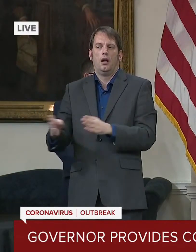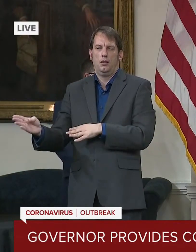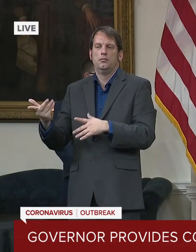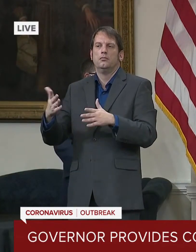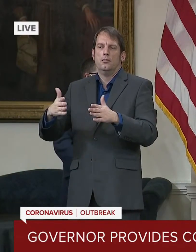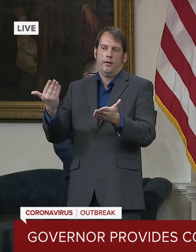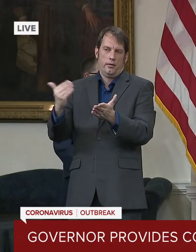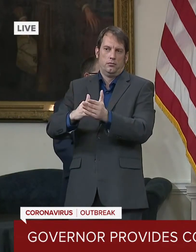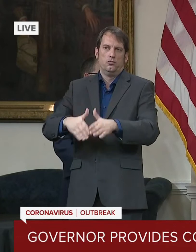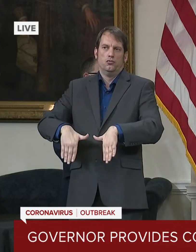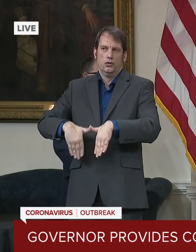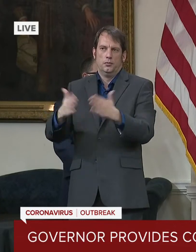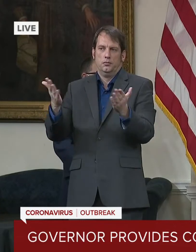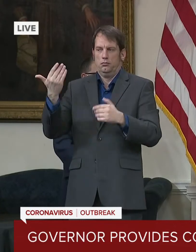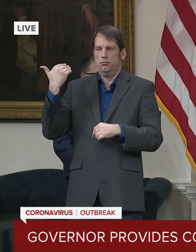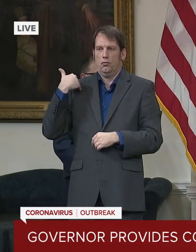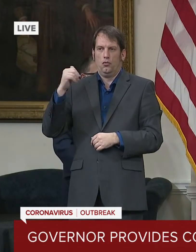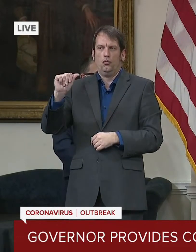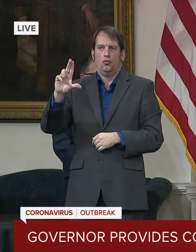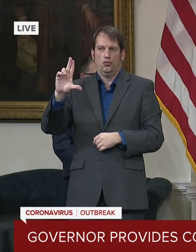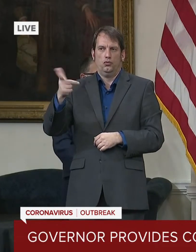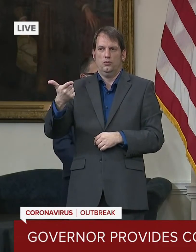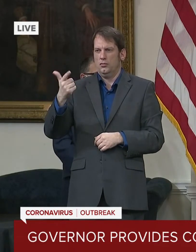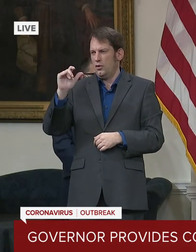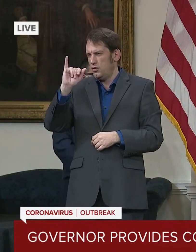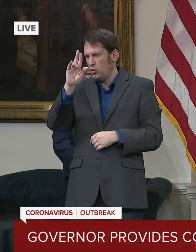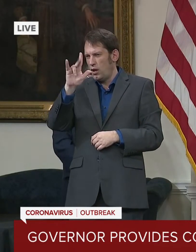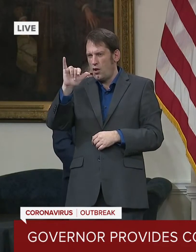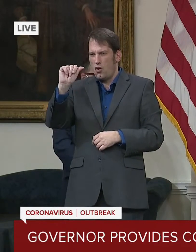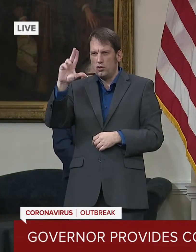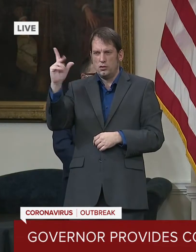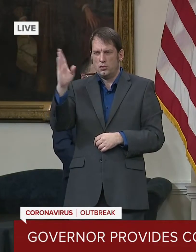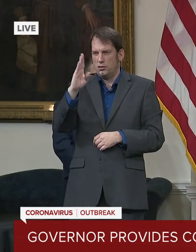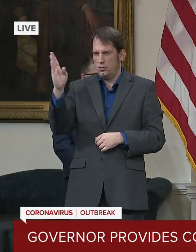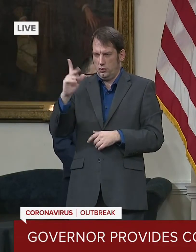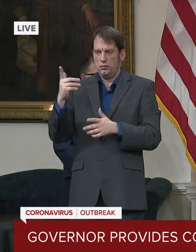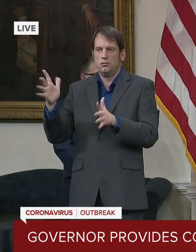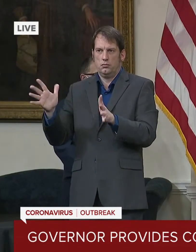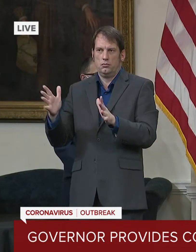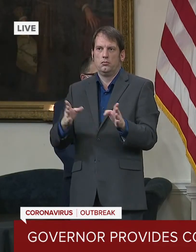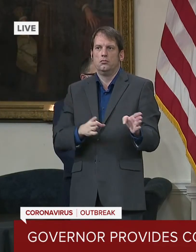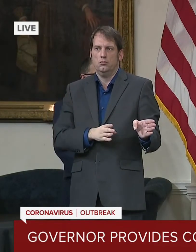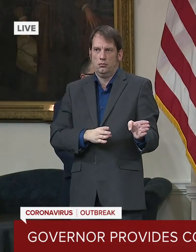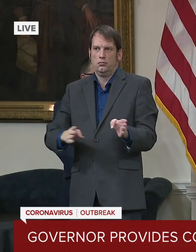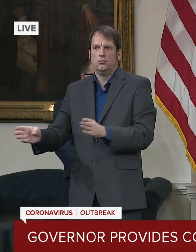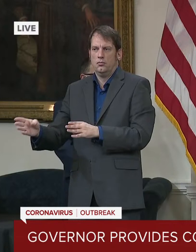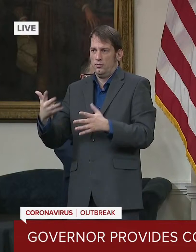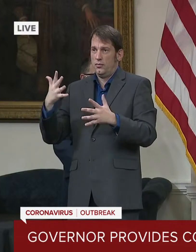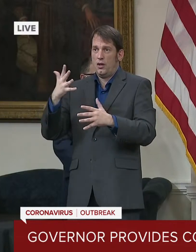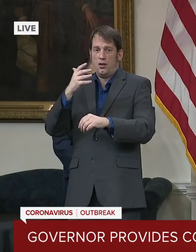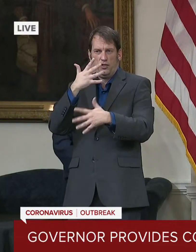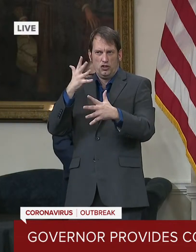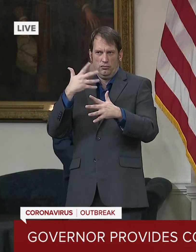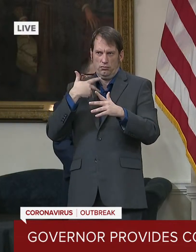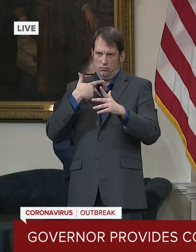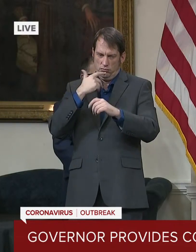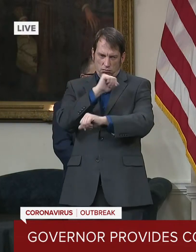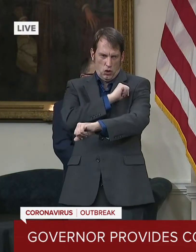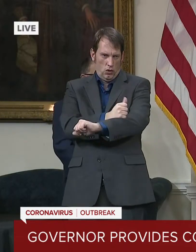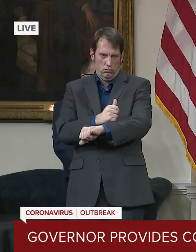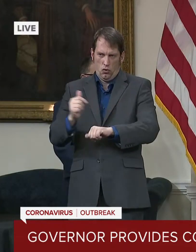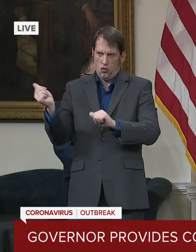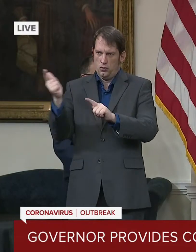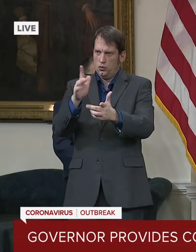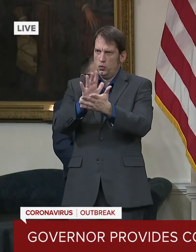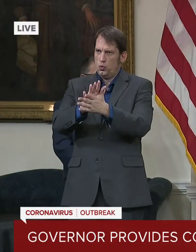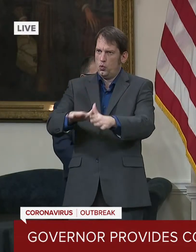in August, July, I think. We authorized every school to open. A majority of the school systems